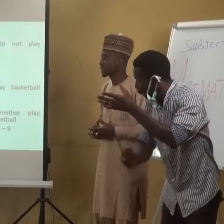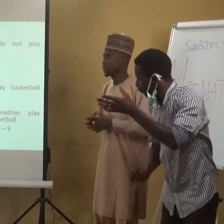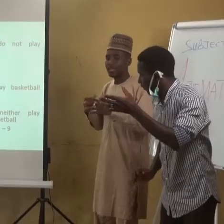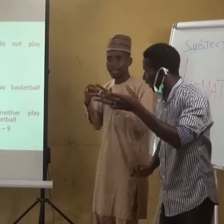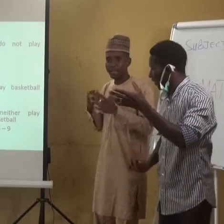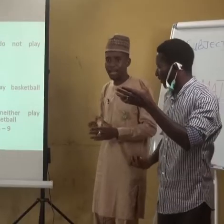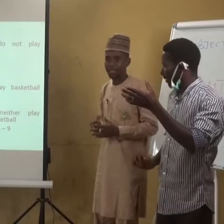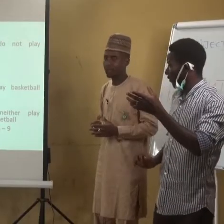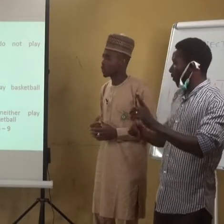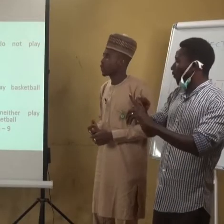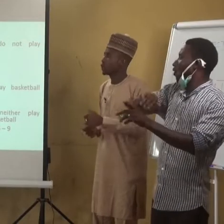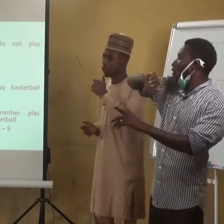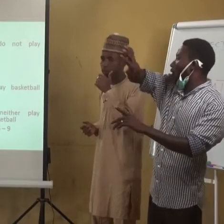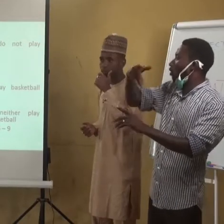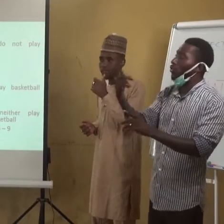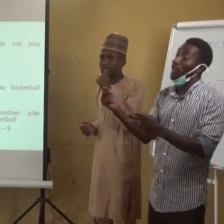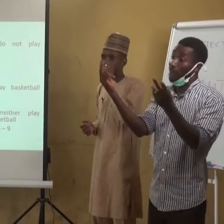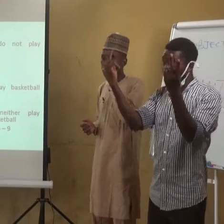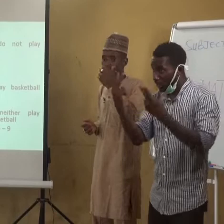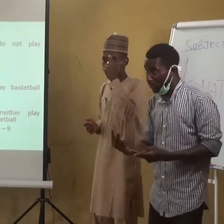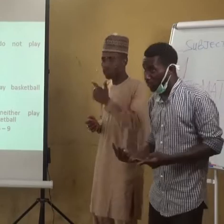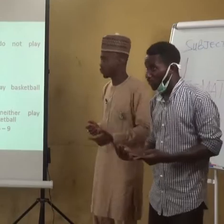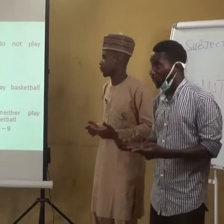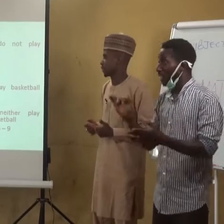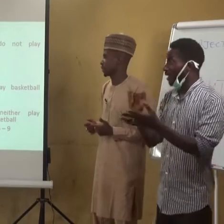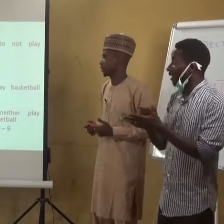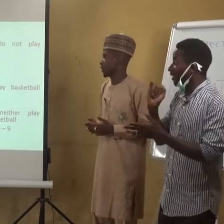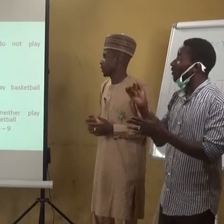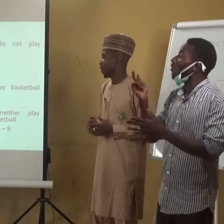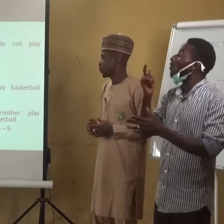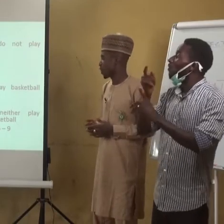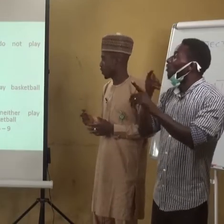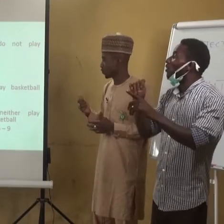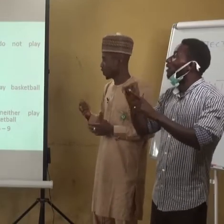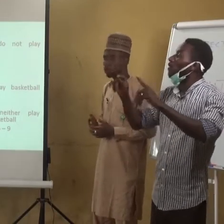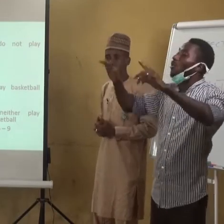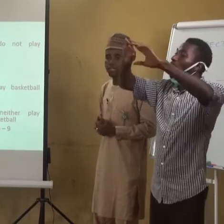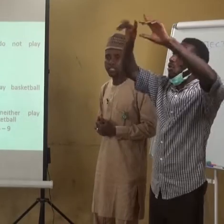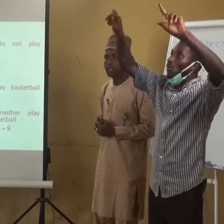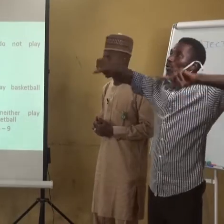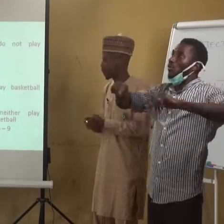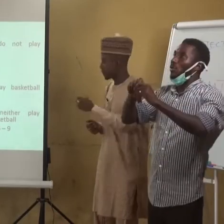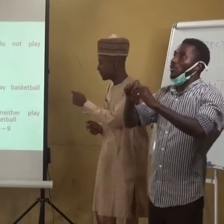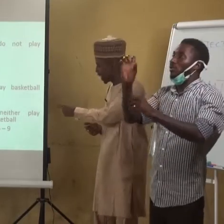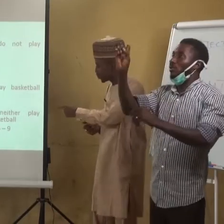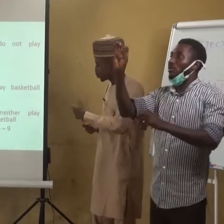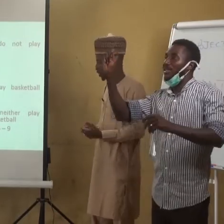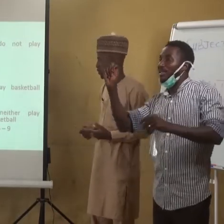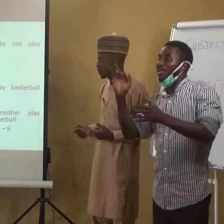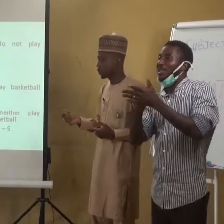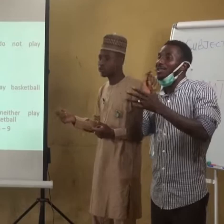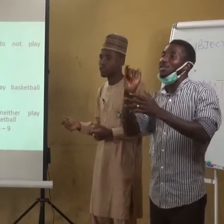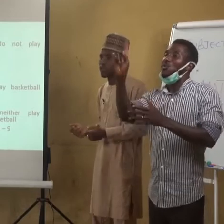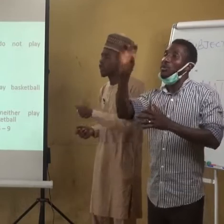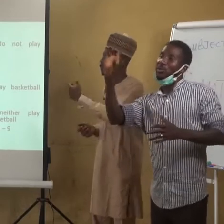56, 9 from the universal set, which is 100. Therefore, we have 100 minus